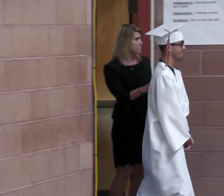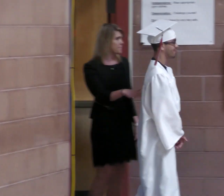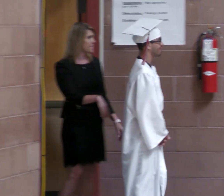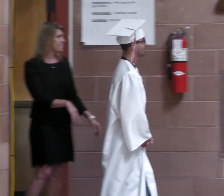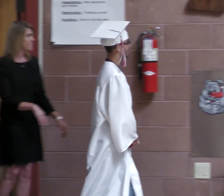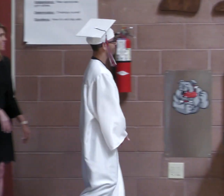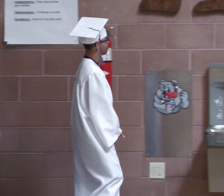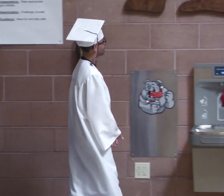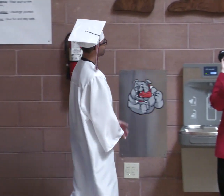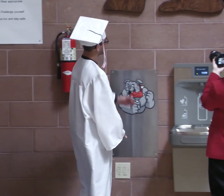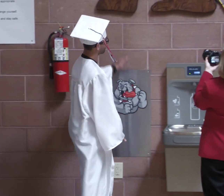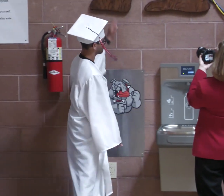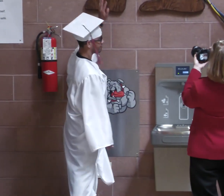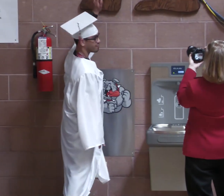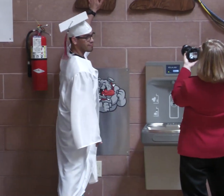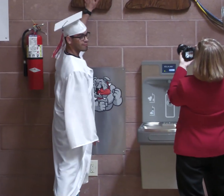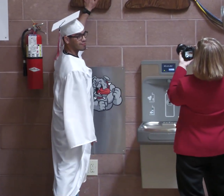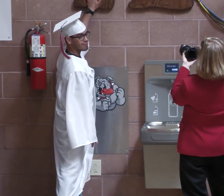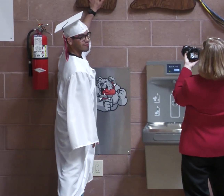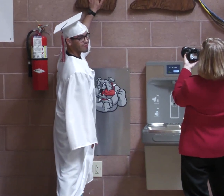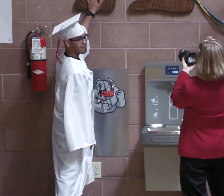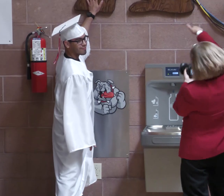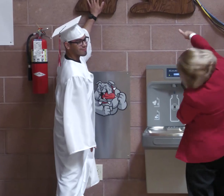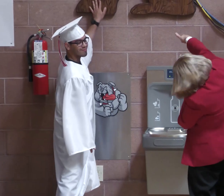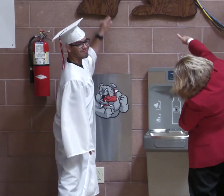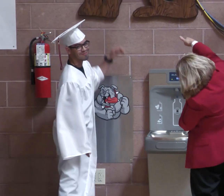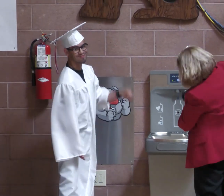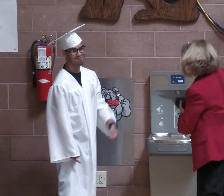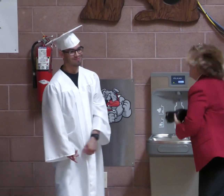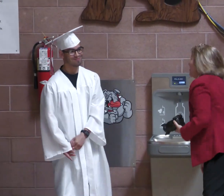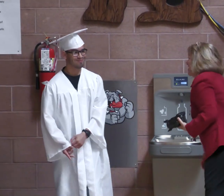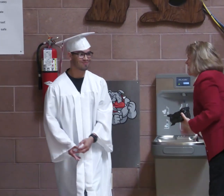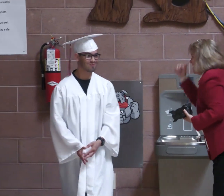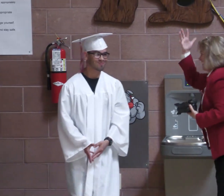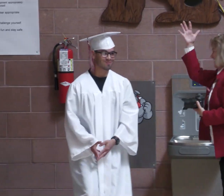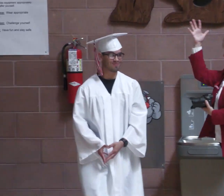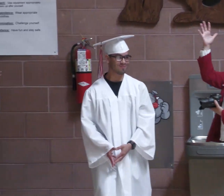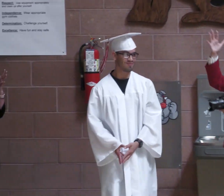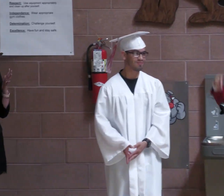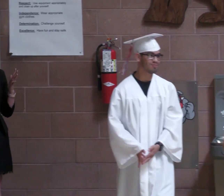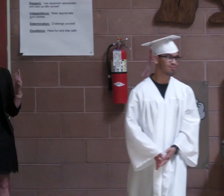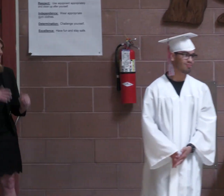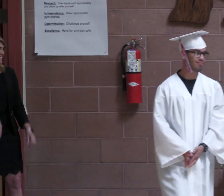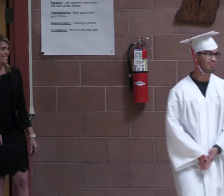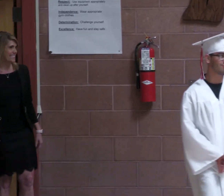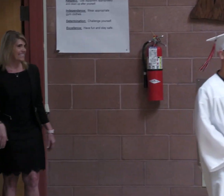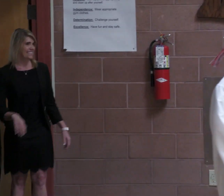jasmine julio romo perez touches the bulldog poses for a picture and walks in